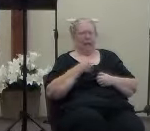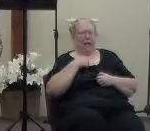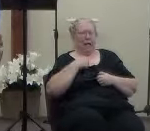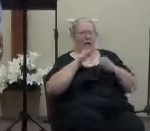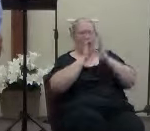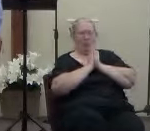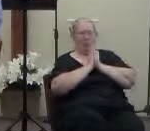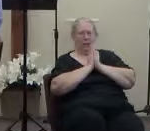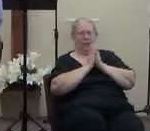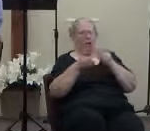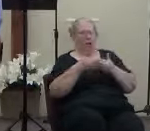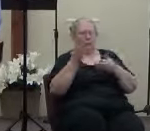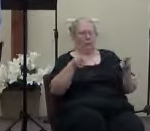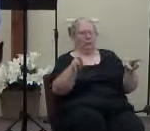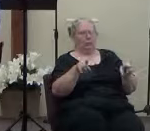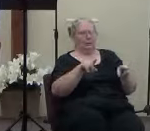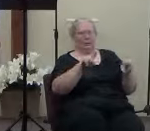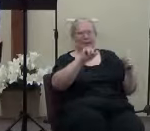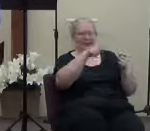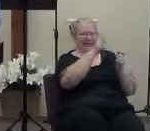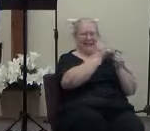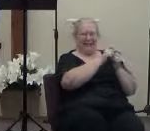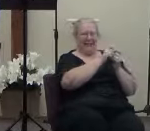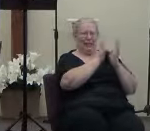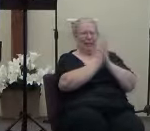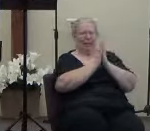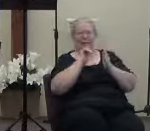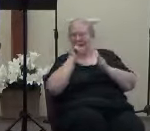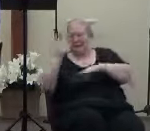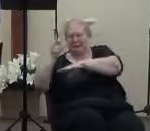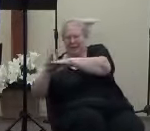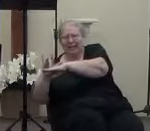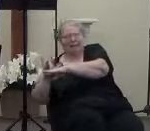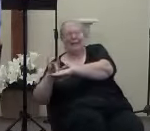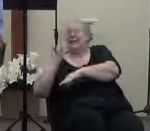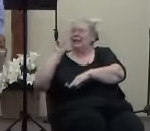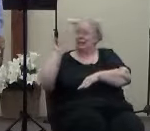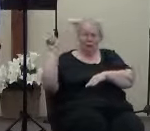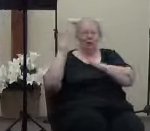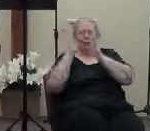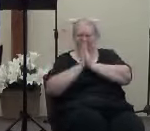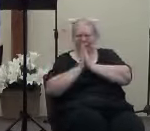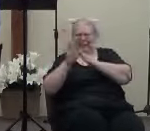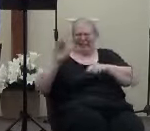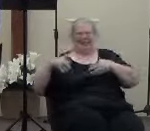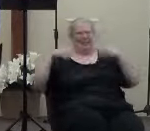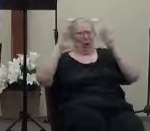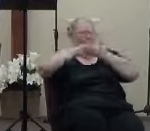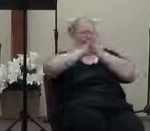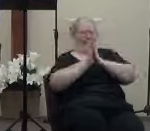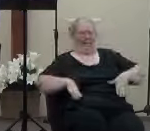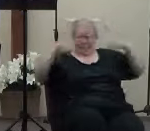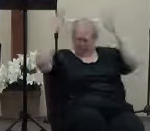prayed almost the same prayers you did. It didn't even touch her. And you pray her and the peace falls all over her." He said,